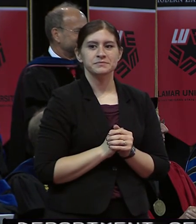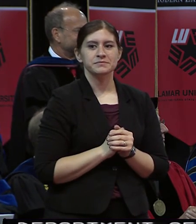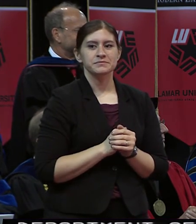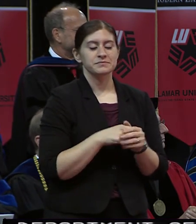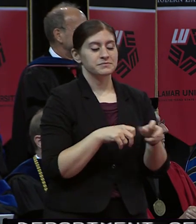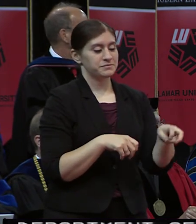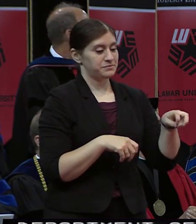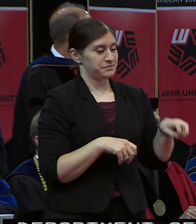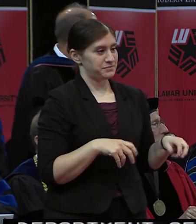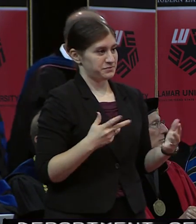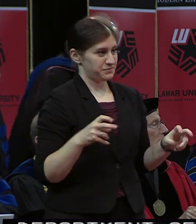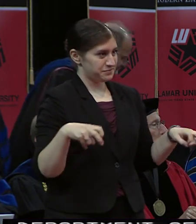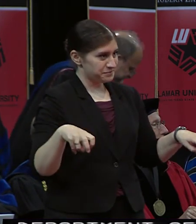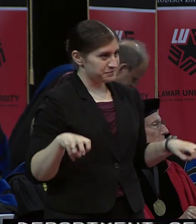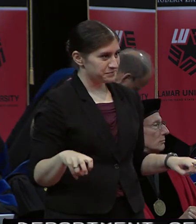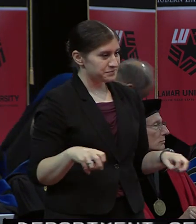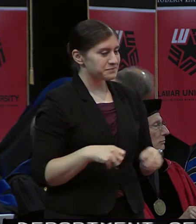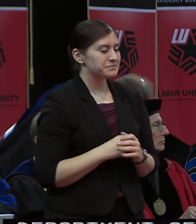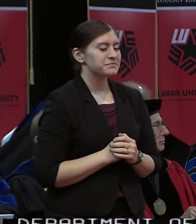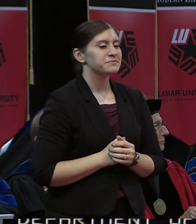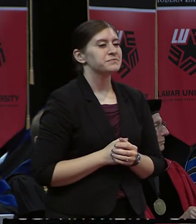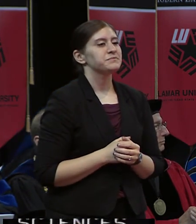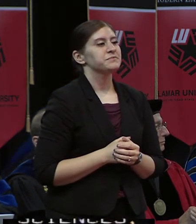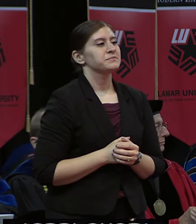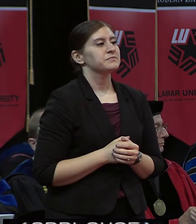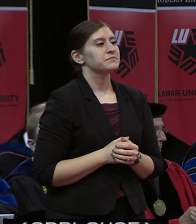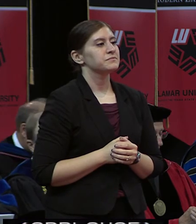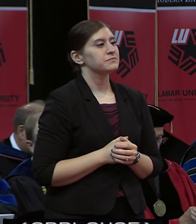Row two may be seated.